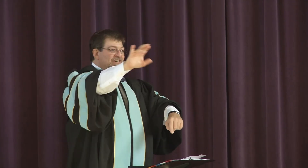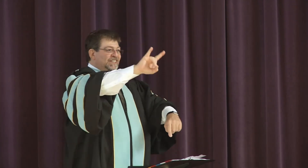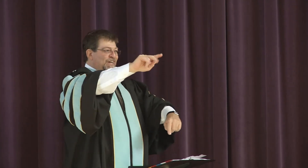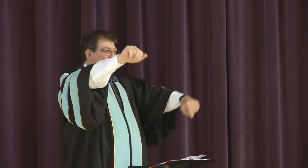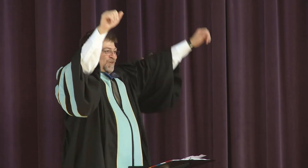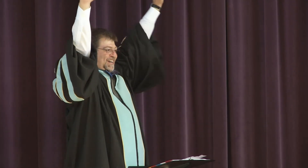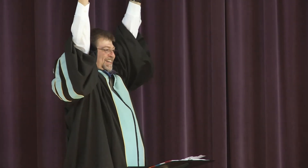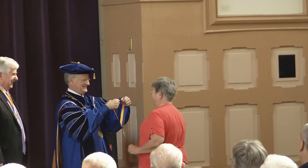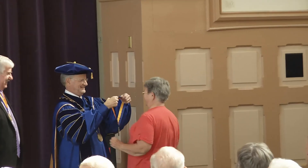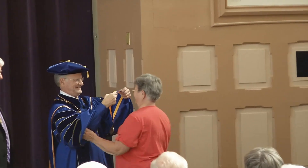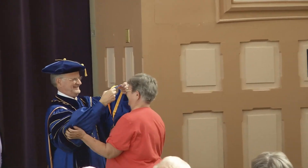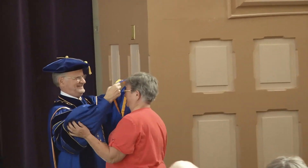Hoare from